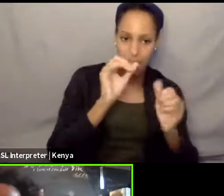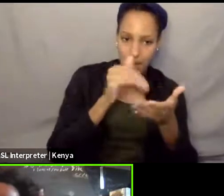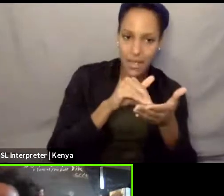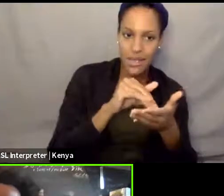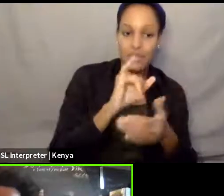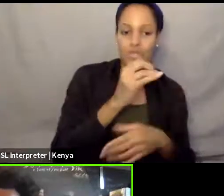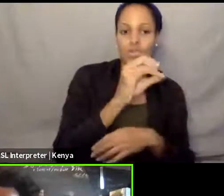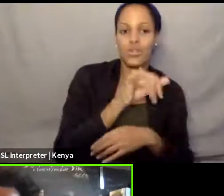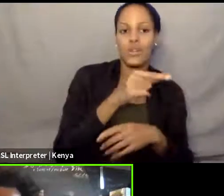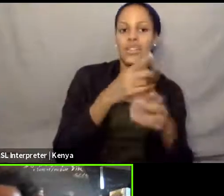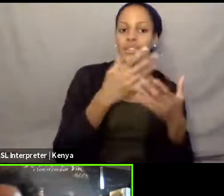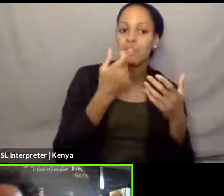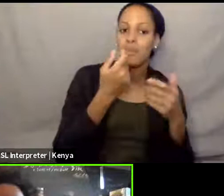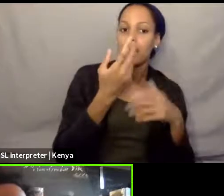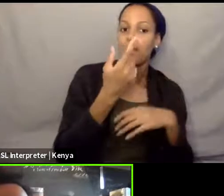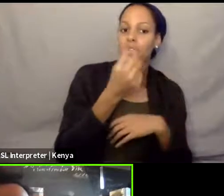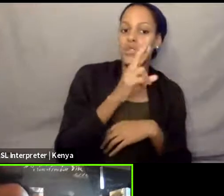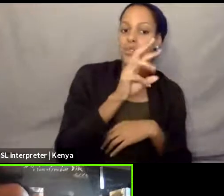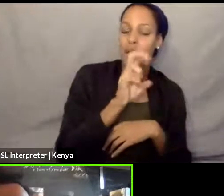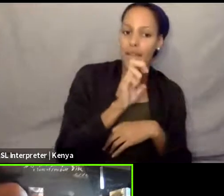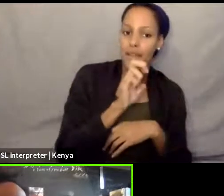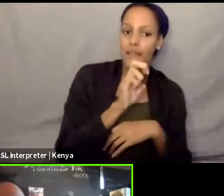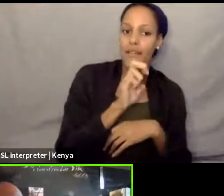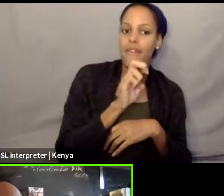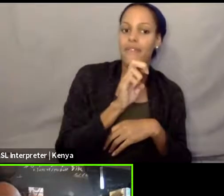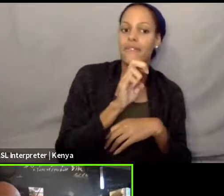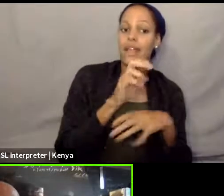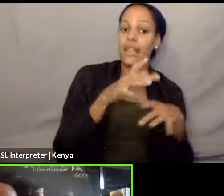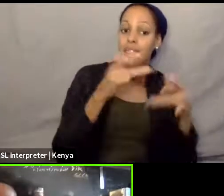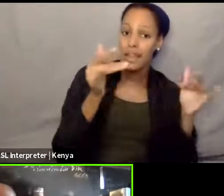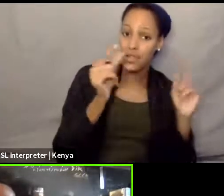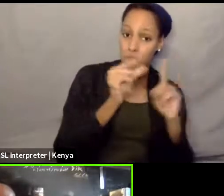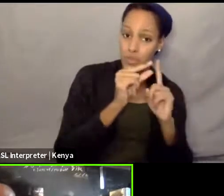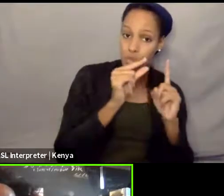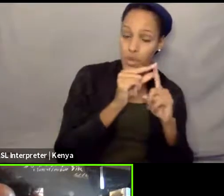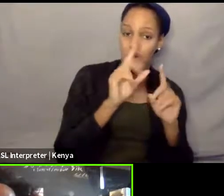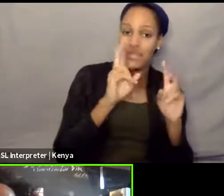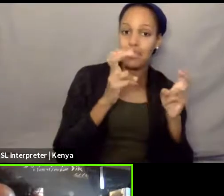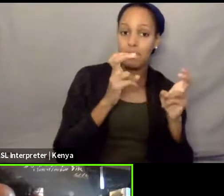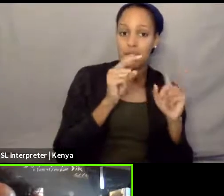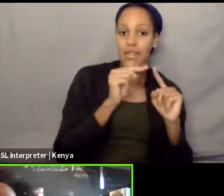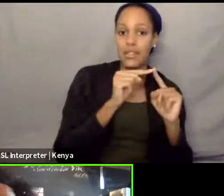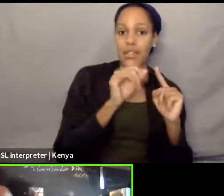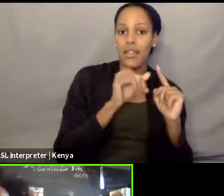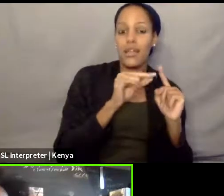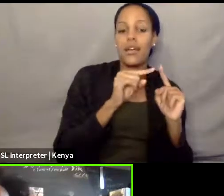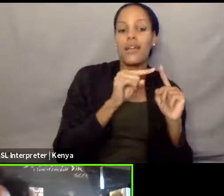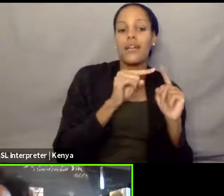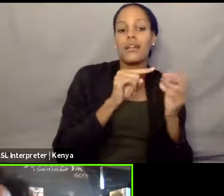word grave, which I use very, pointedly, subject,